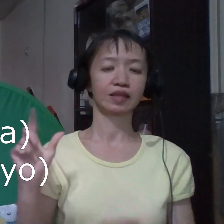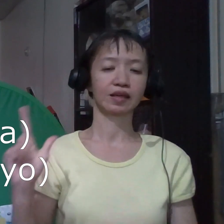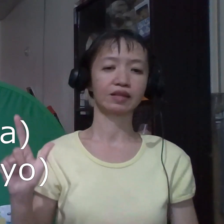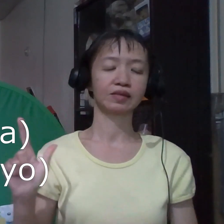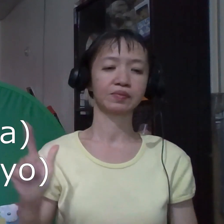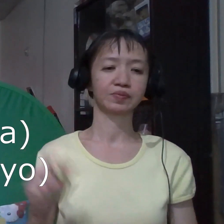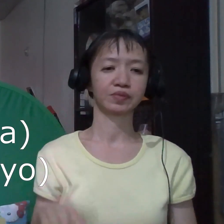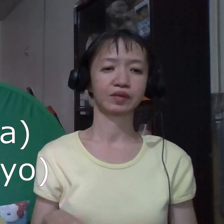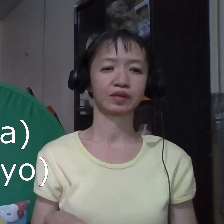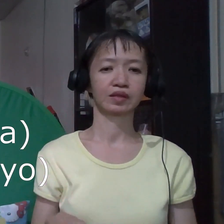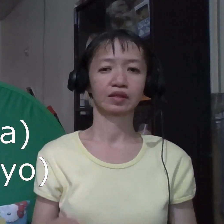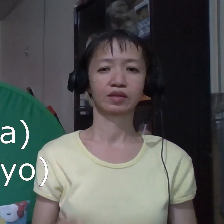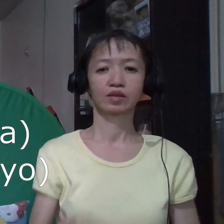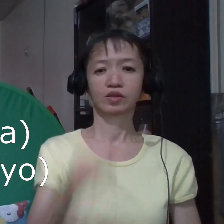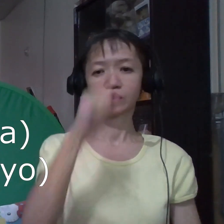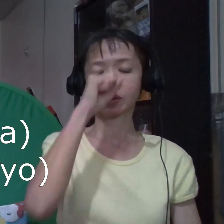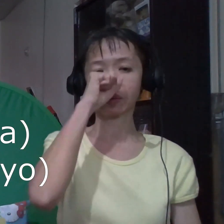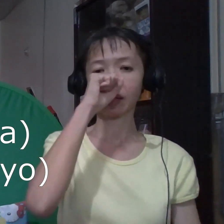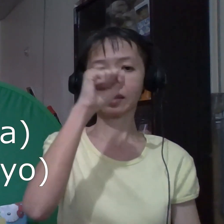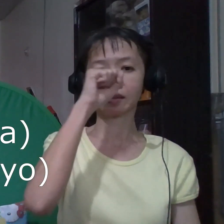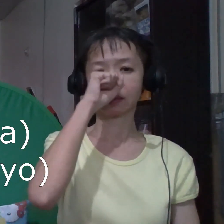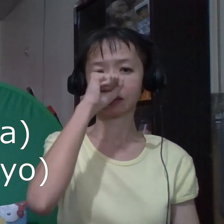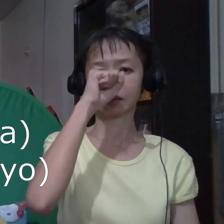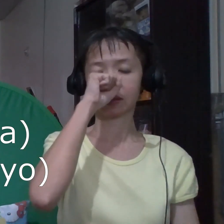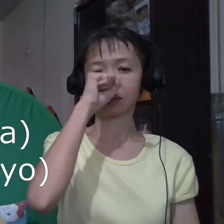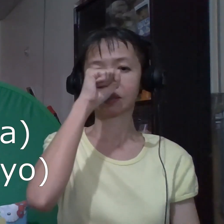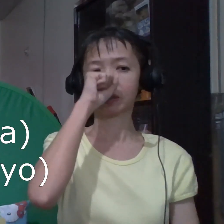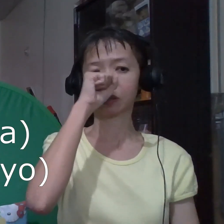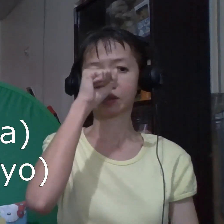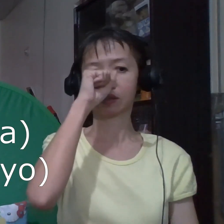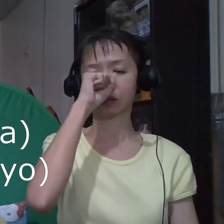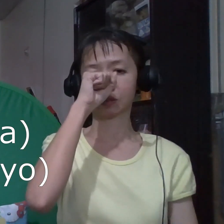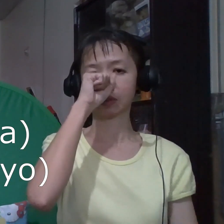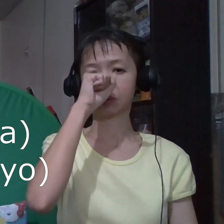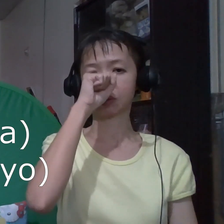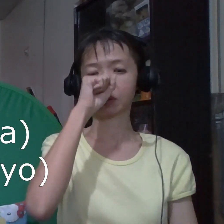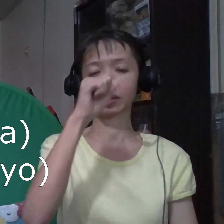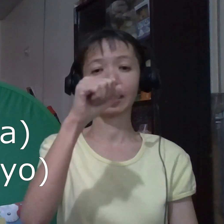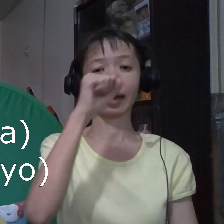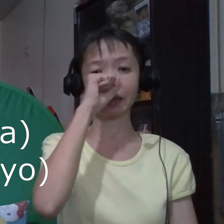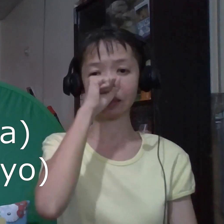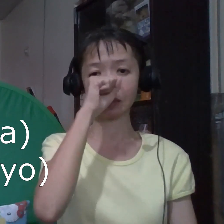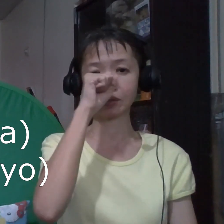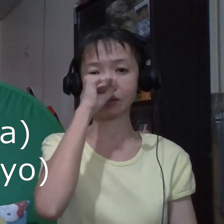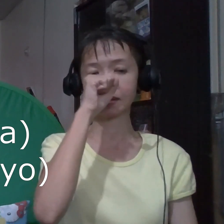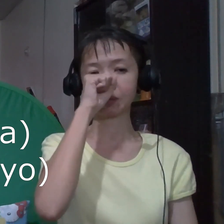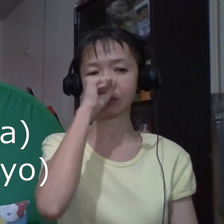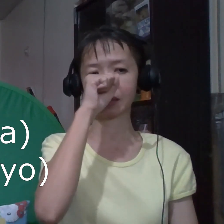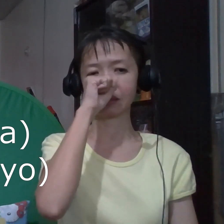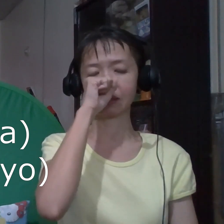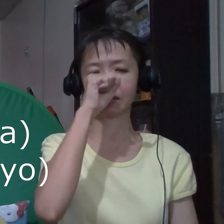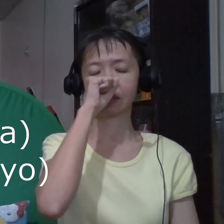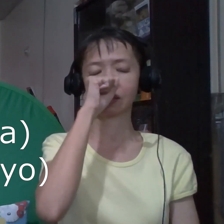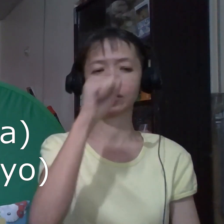KSL, chua, this is good also. So like and good is the same sign in